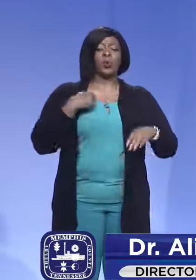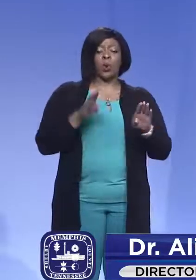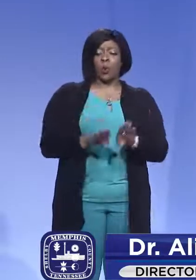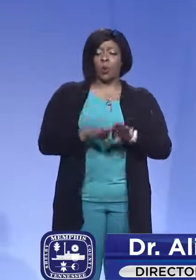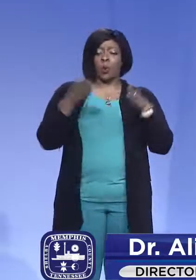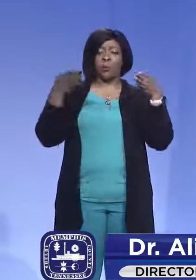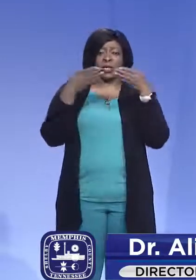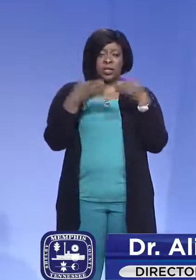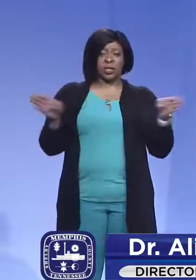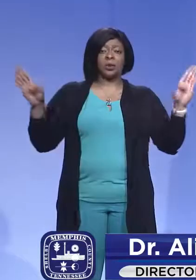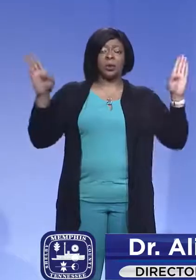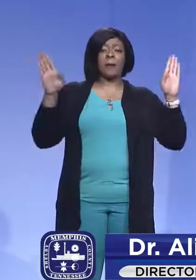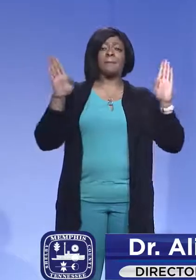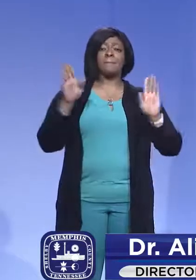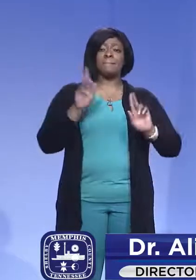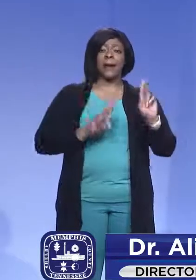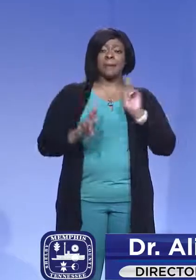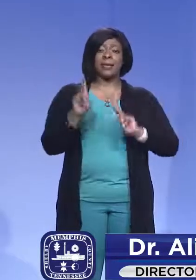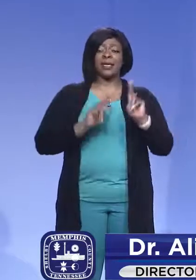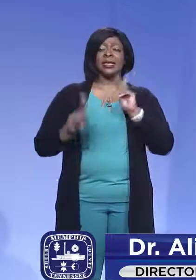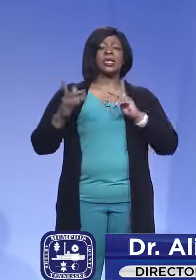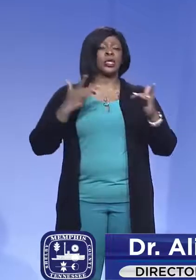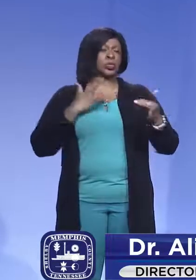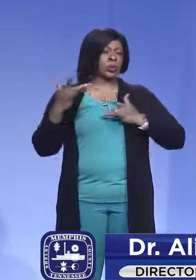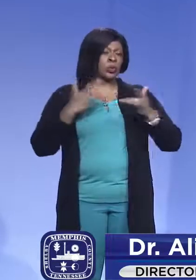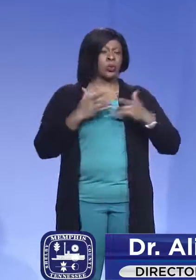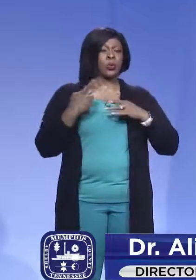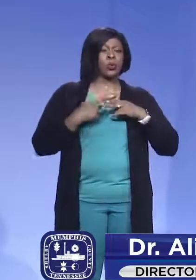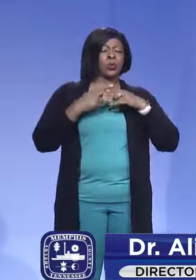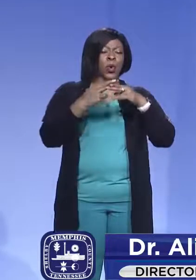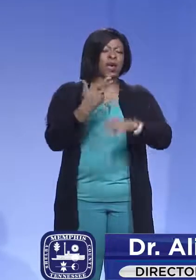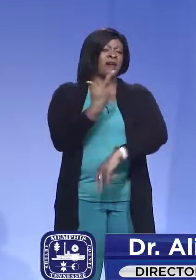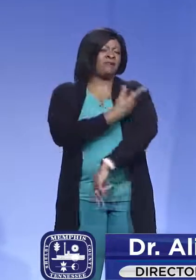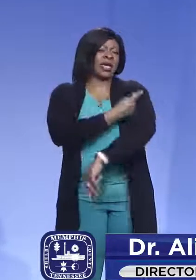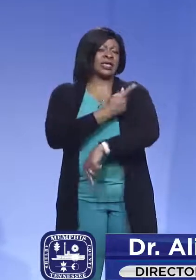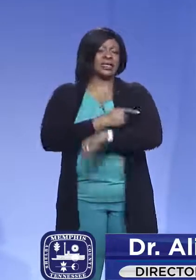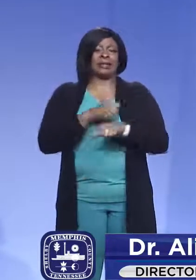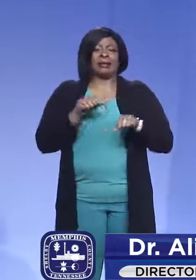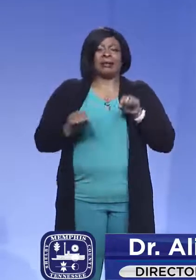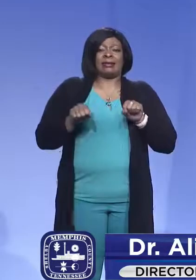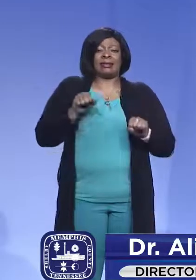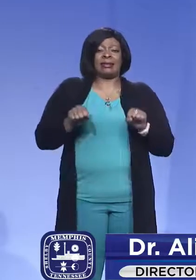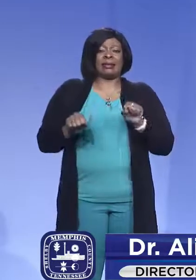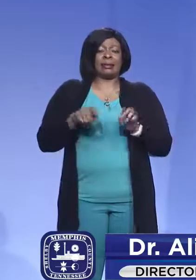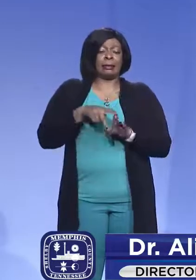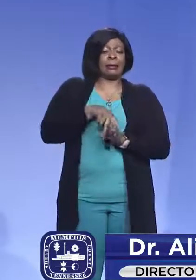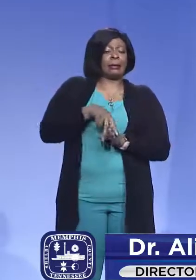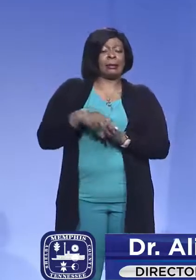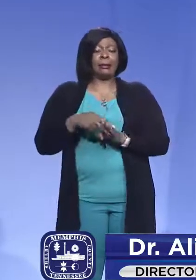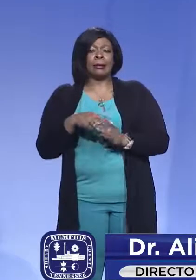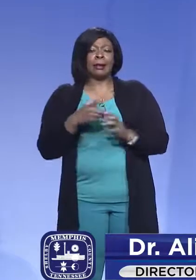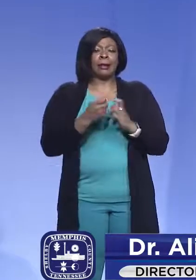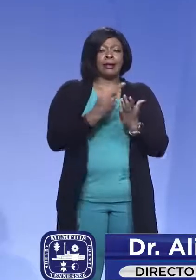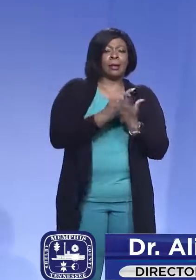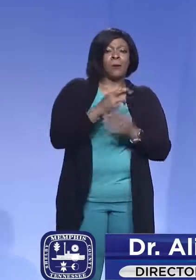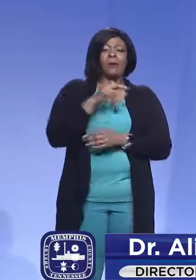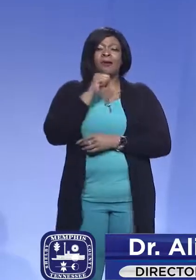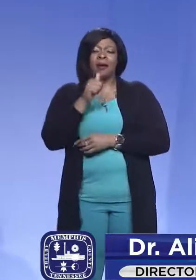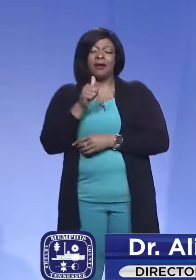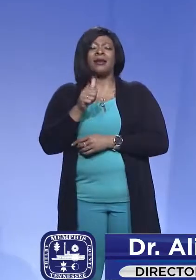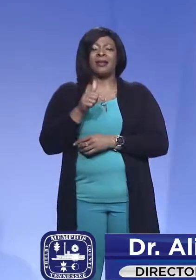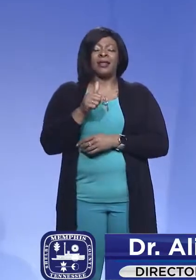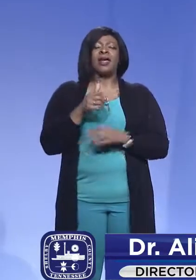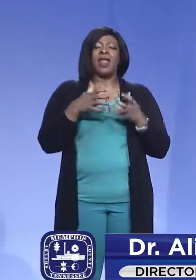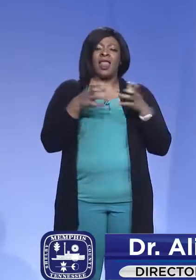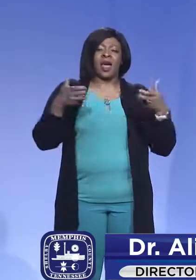up to the general public, there's always a concern that there will be what's called vaccine hesitancy. So there's a lot of efforts underway to make